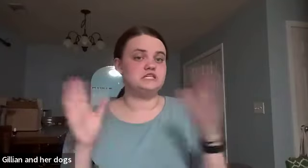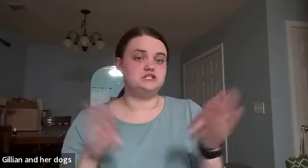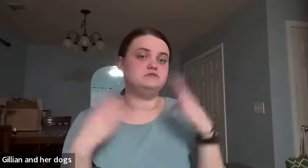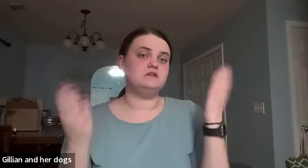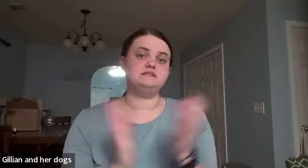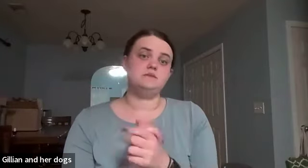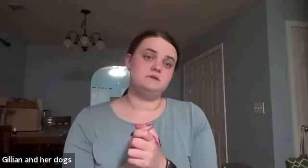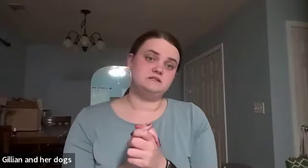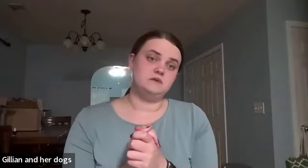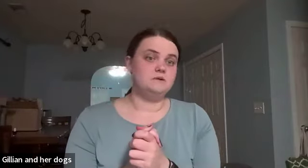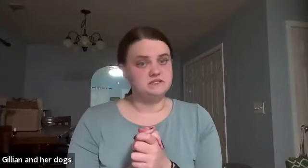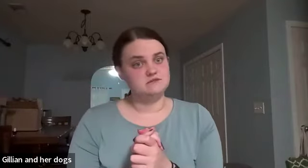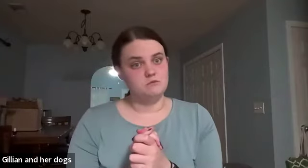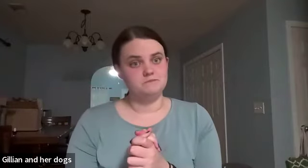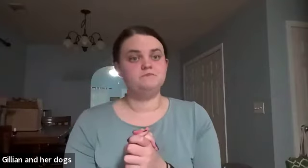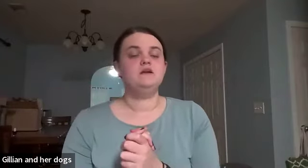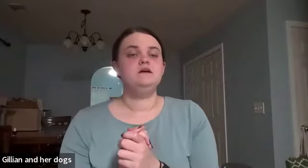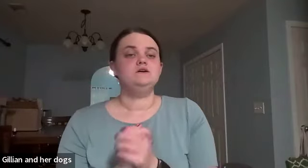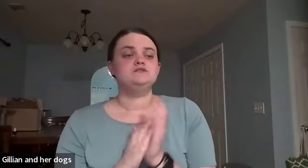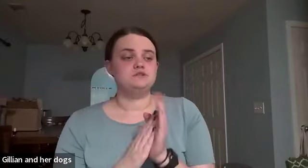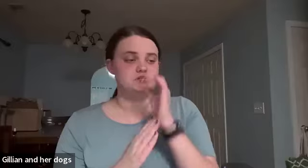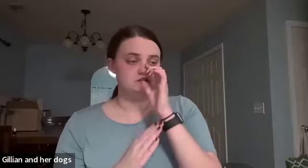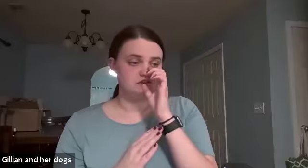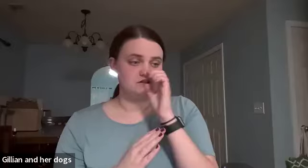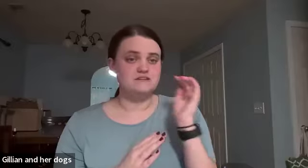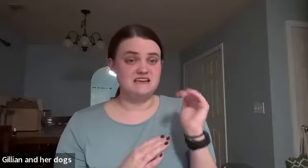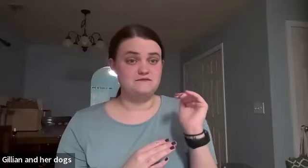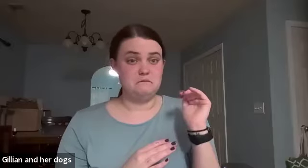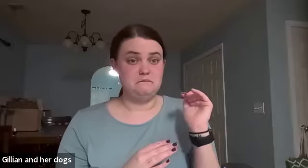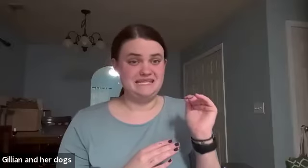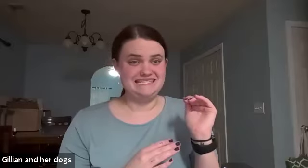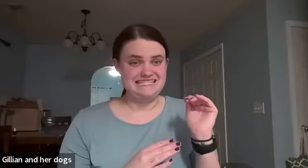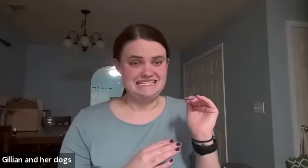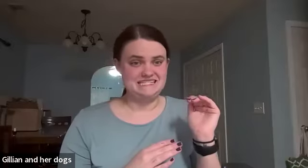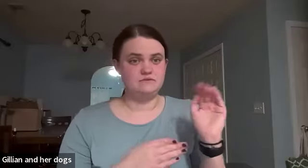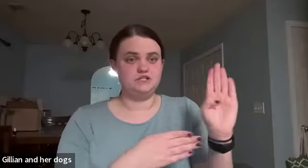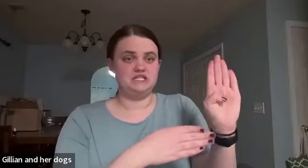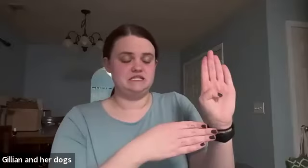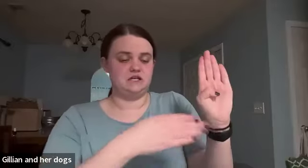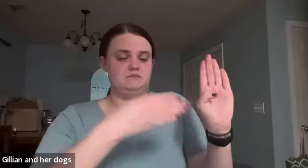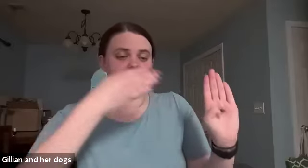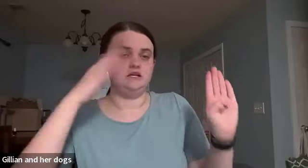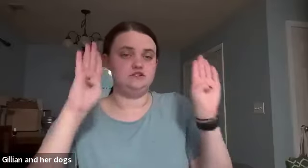just a generalized, I'm a businessman, I'm a businesswoman. So what you're going to do is you're going to do the sign for business, which is going to be